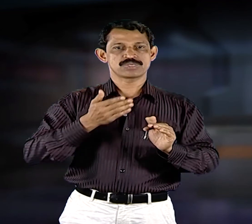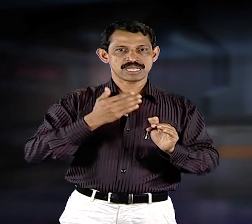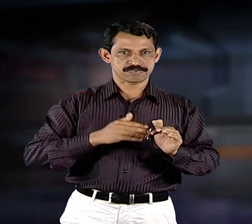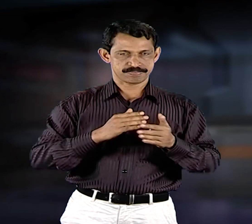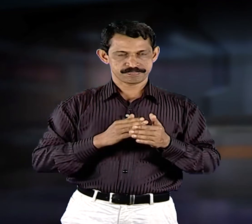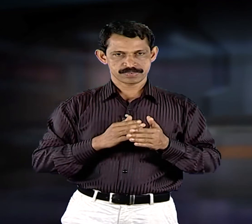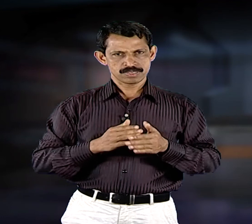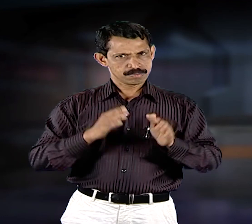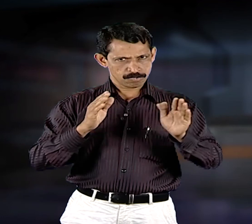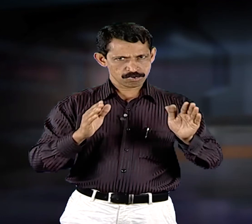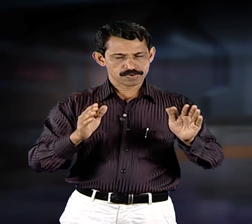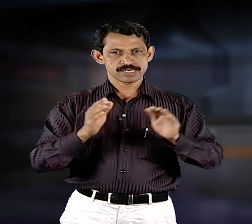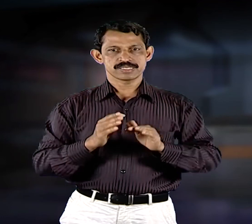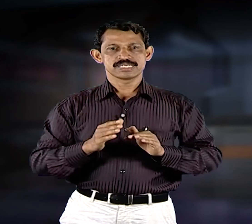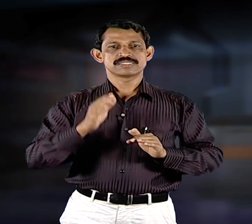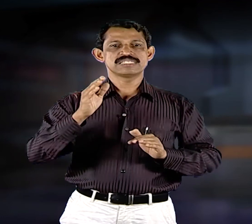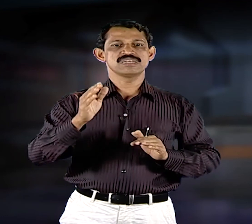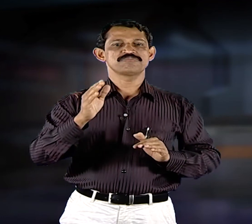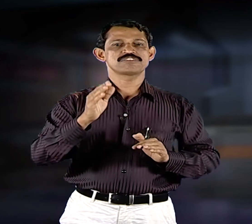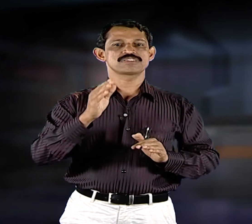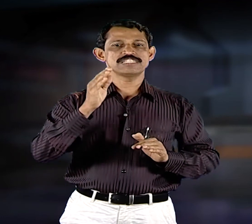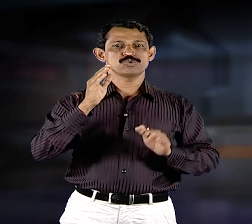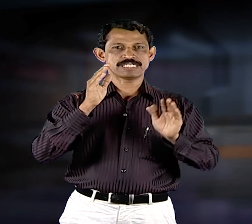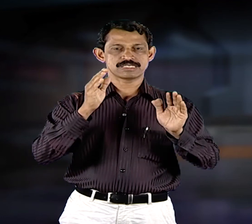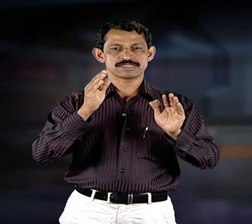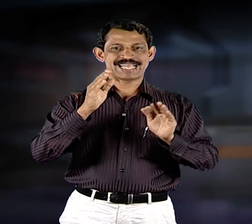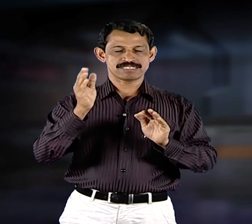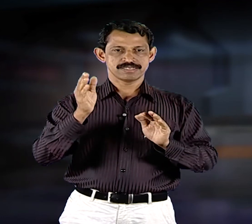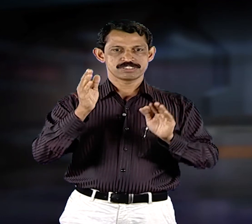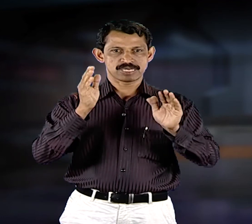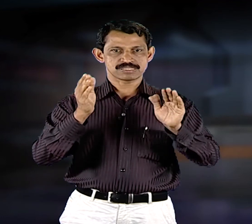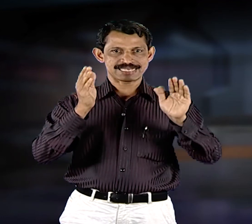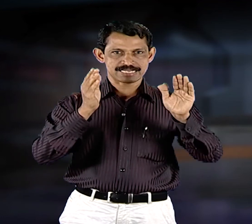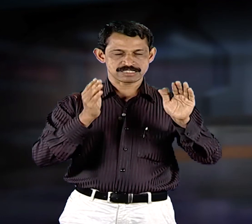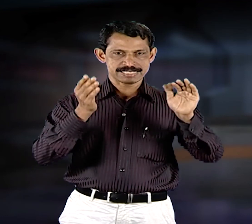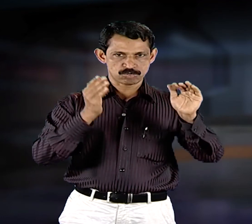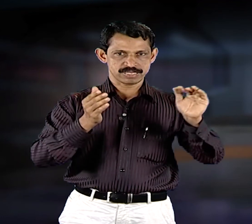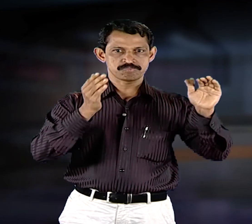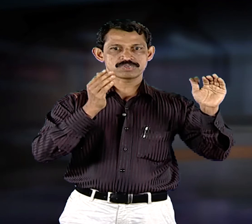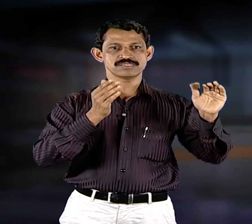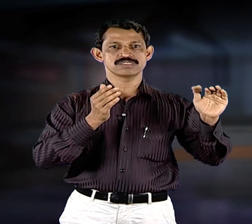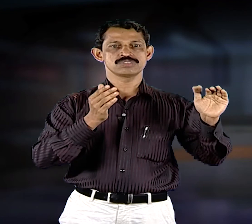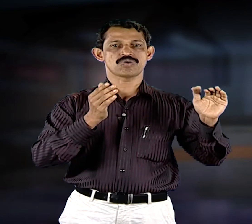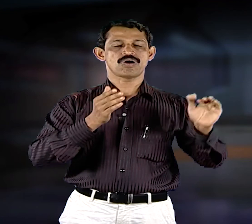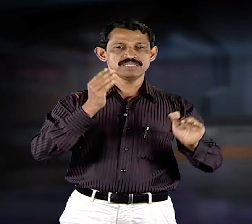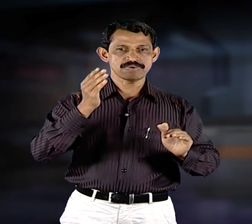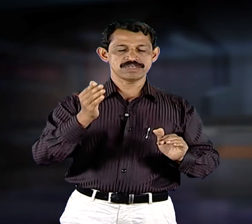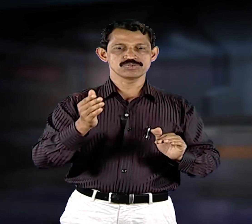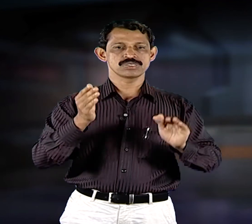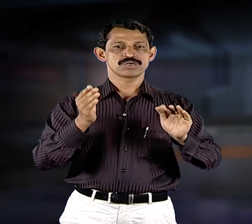life. Moreover, teachers must see to it that students attach equal importance to all the values taught